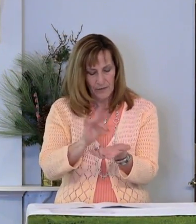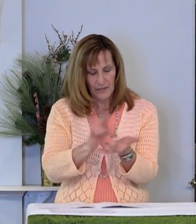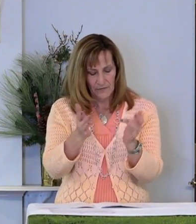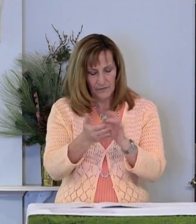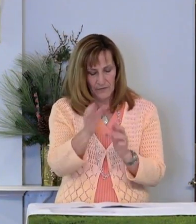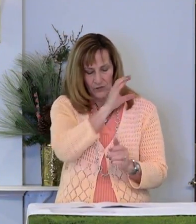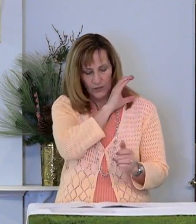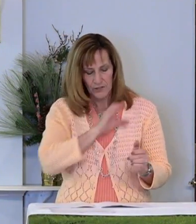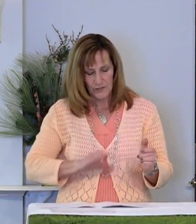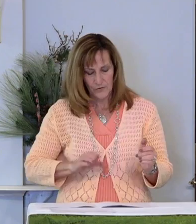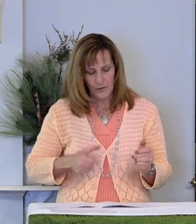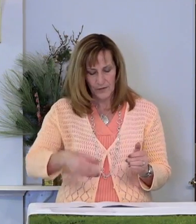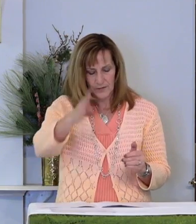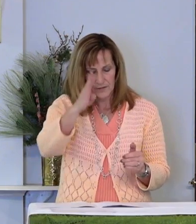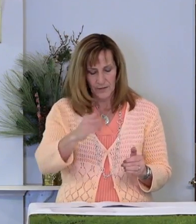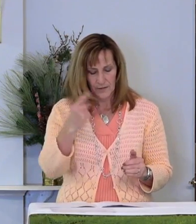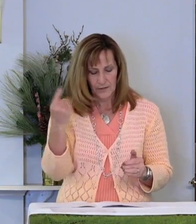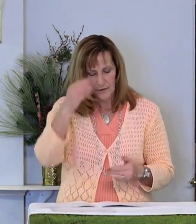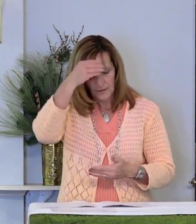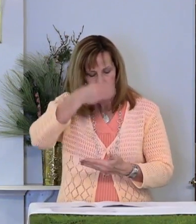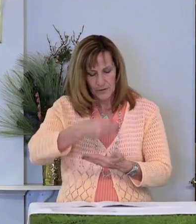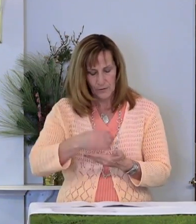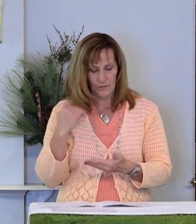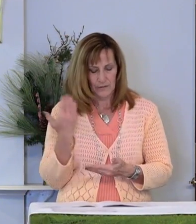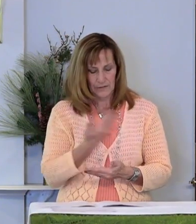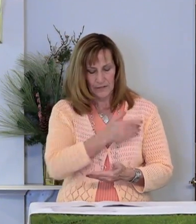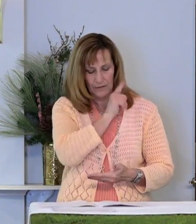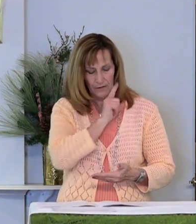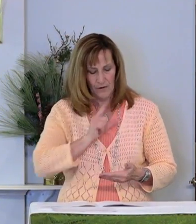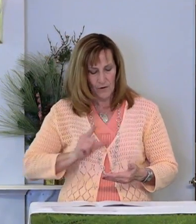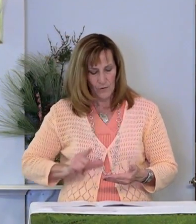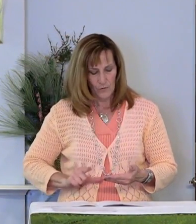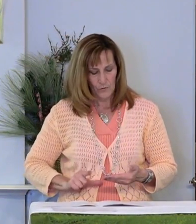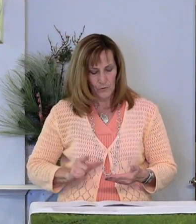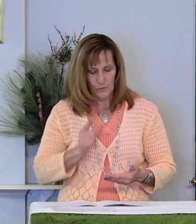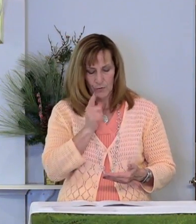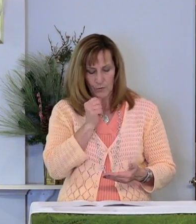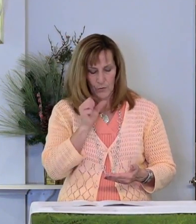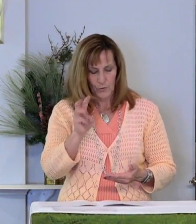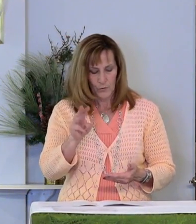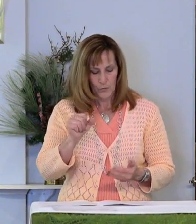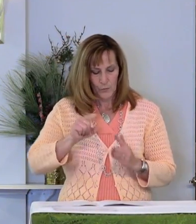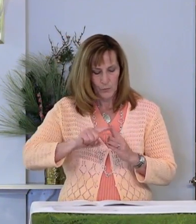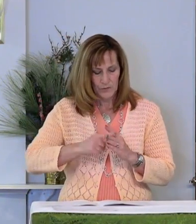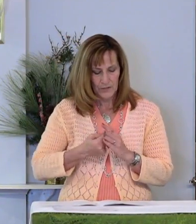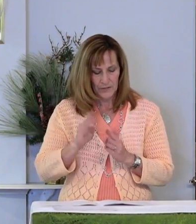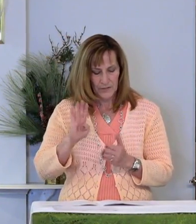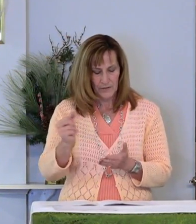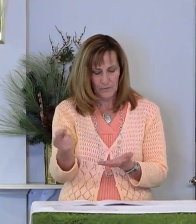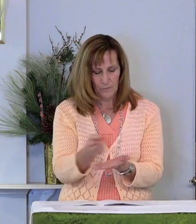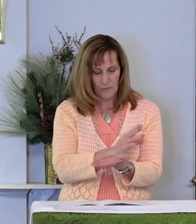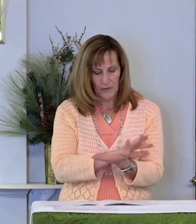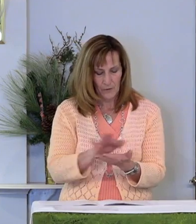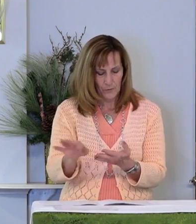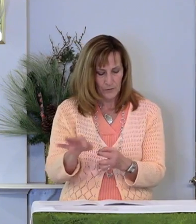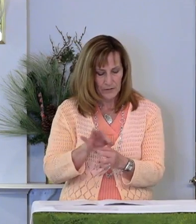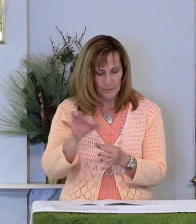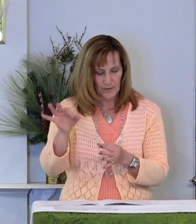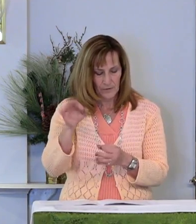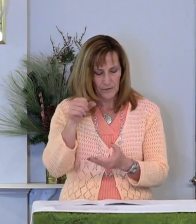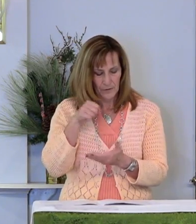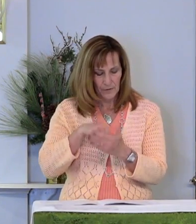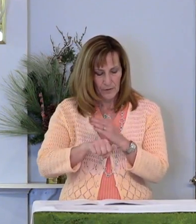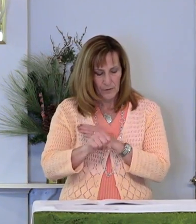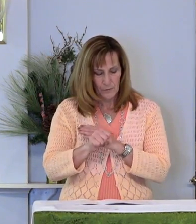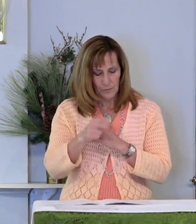I believe in Jesus Christ, God's only Son, our Lord, who was conceived by the Holy